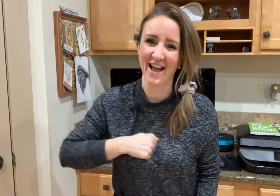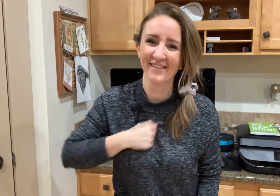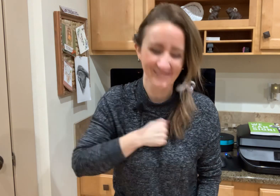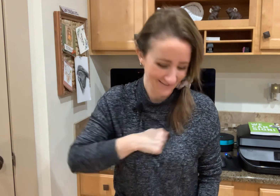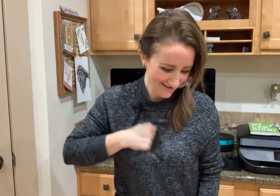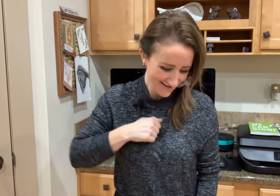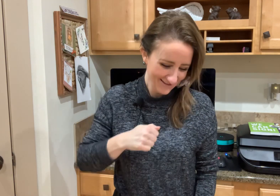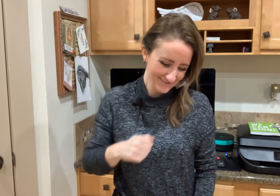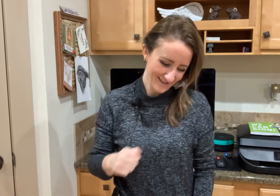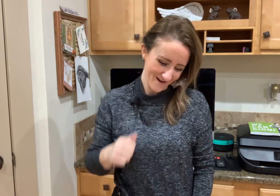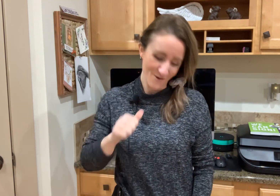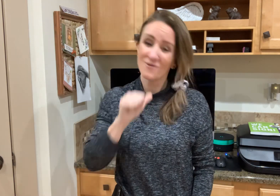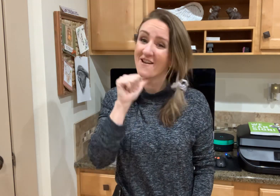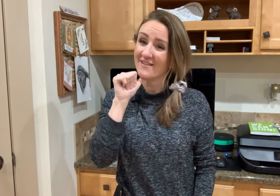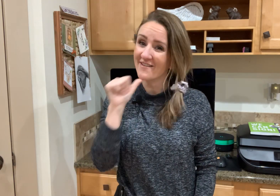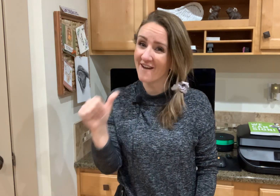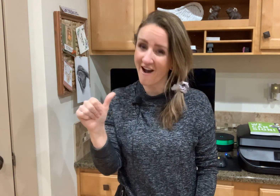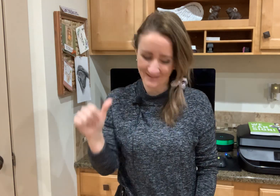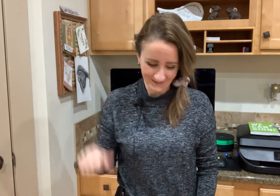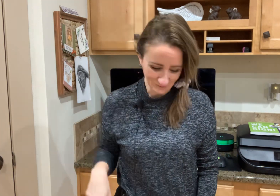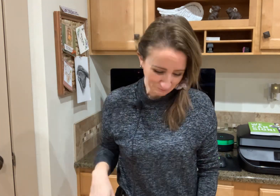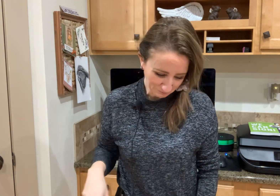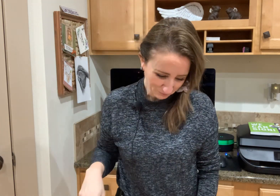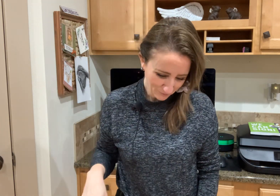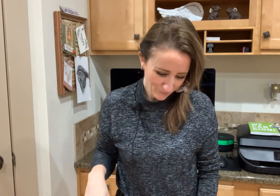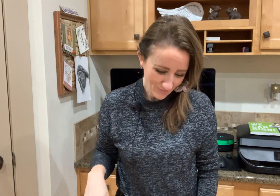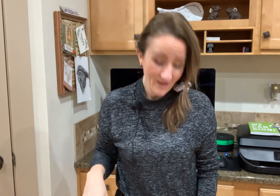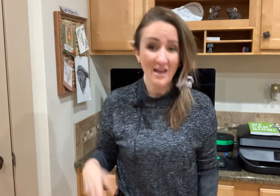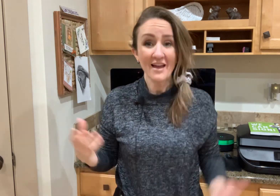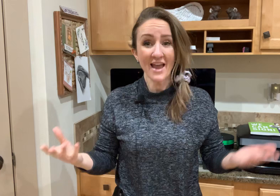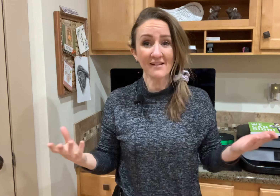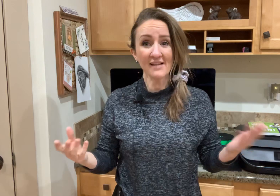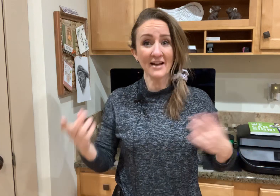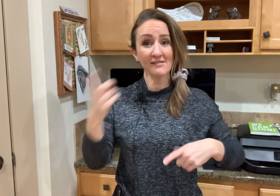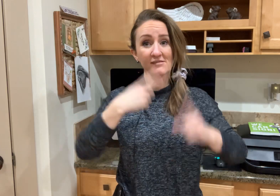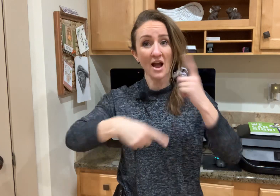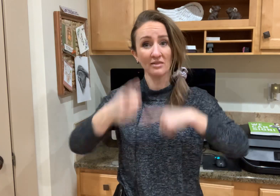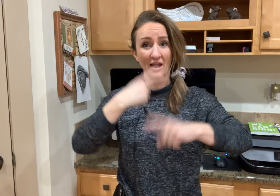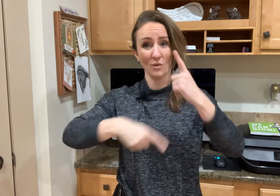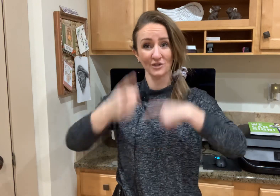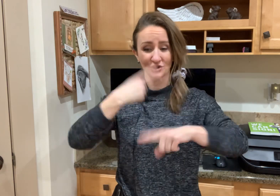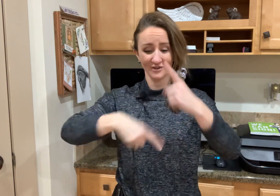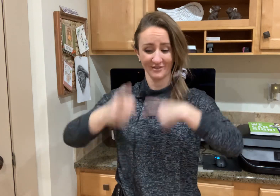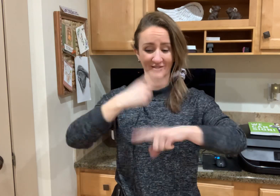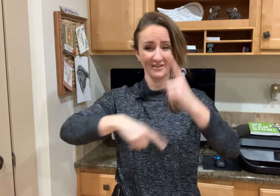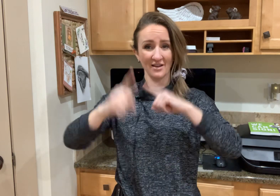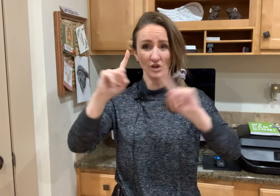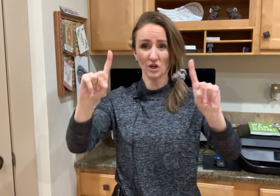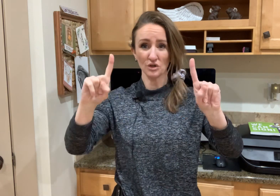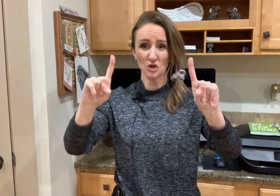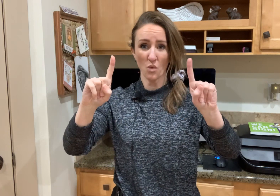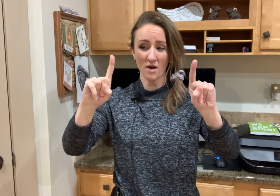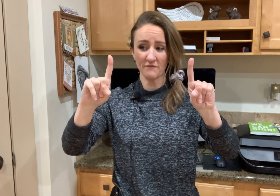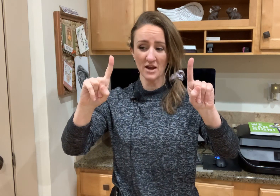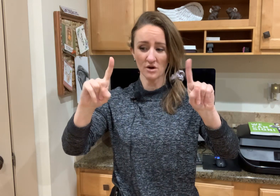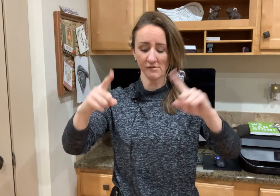nice. So not. Next sign is sign language. So you use your 1 fingers and